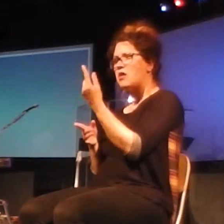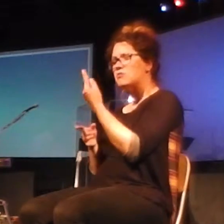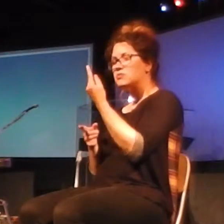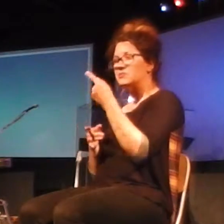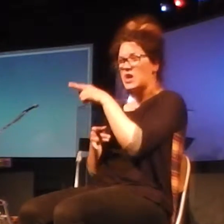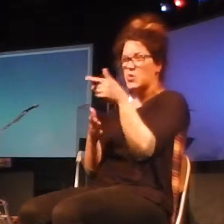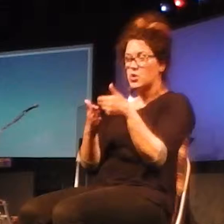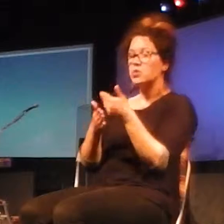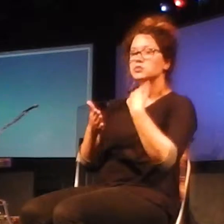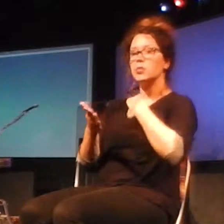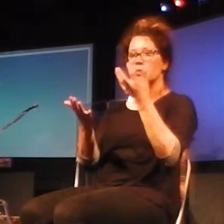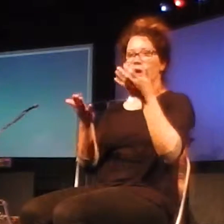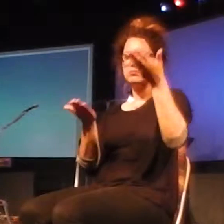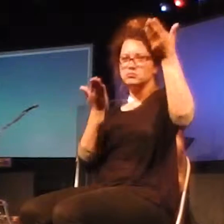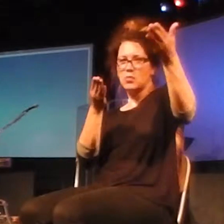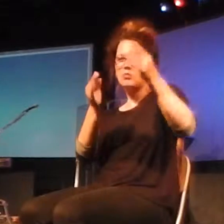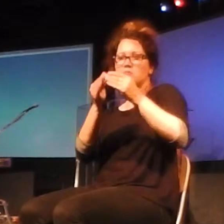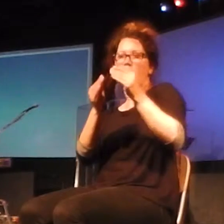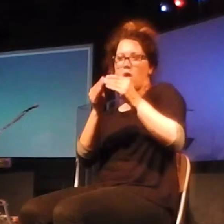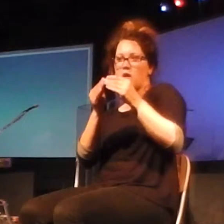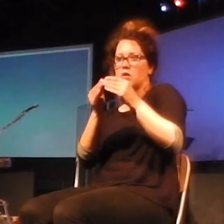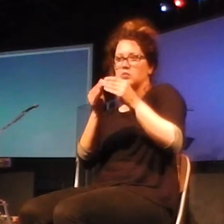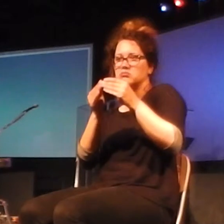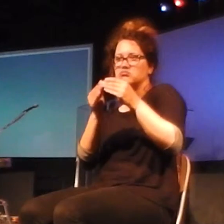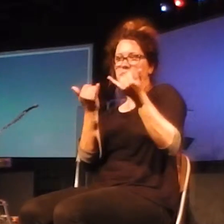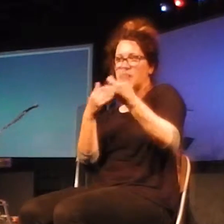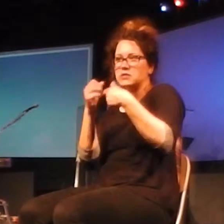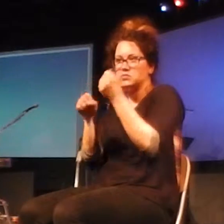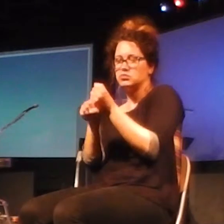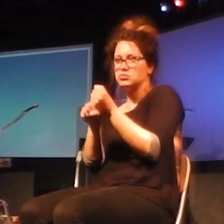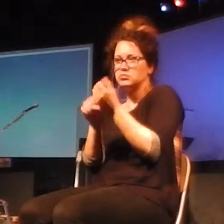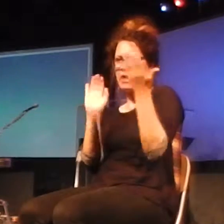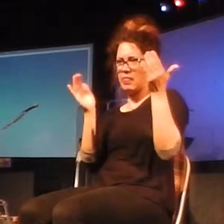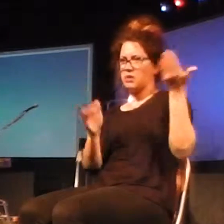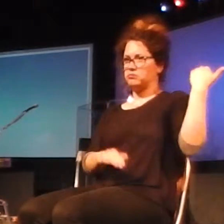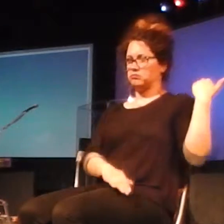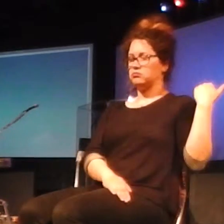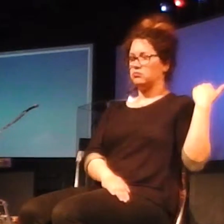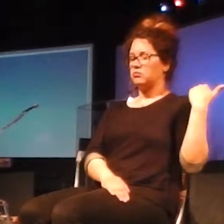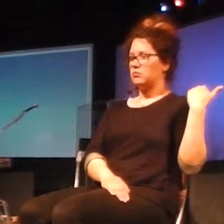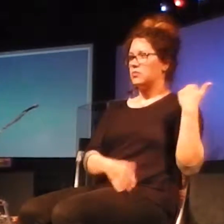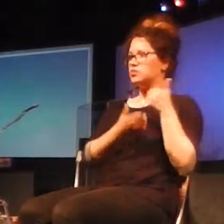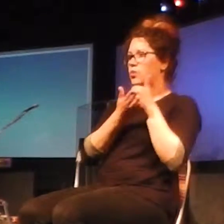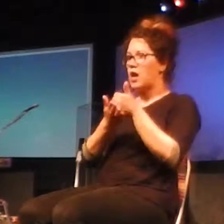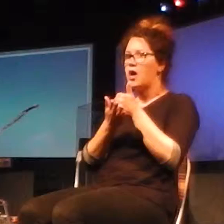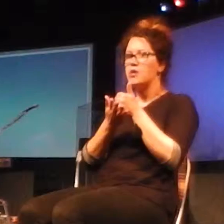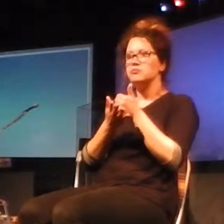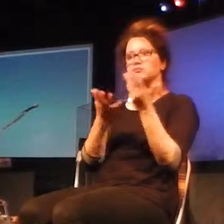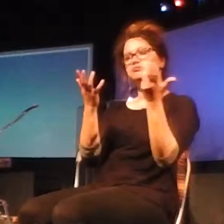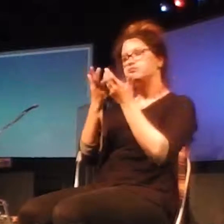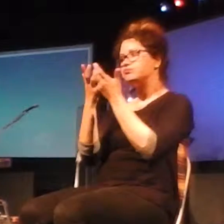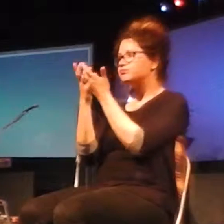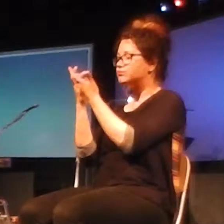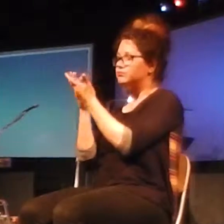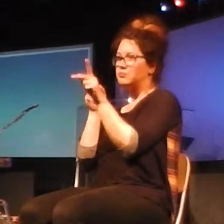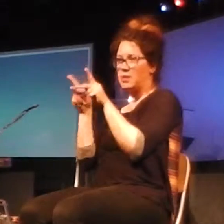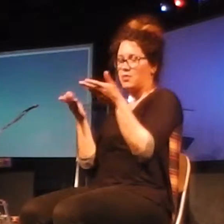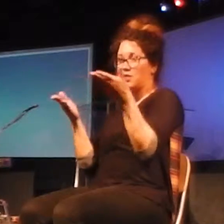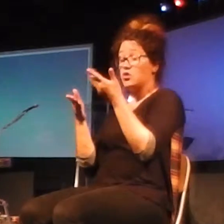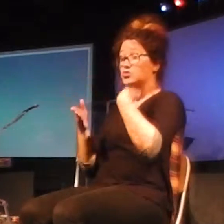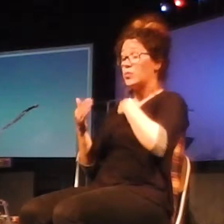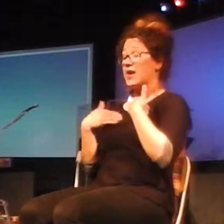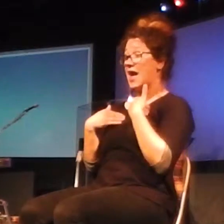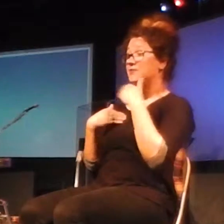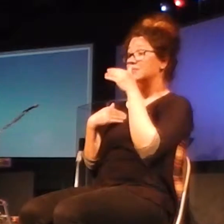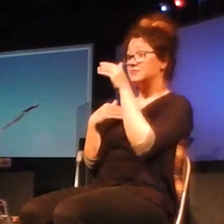we wanted to offer a little more than what we've done in the past to help with the amount of people that are coming. And so we're offering a semester that we have